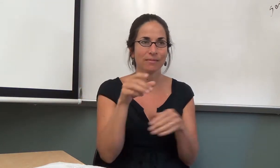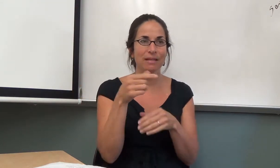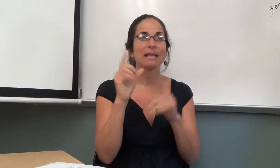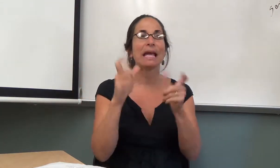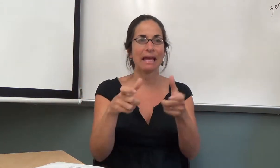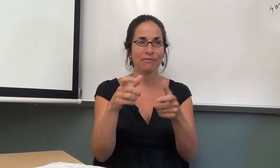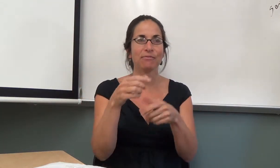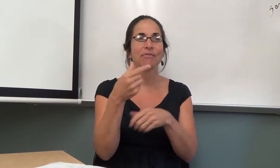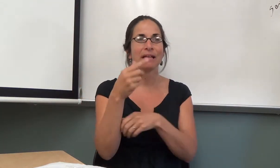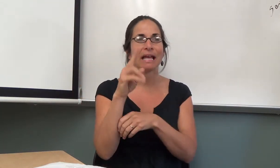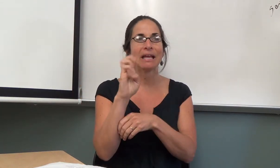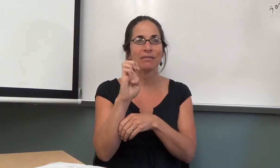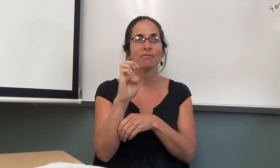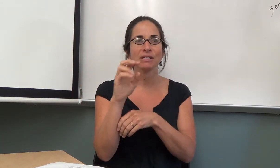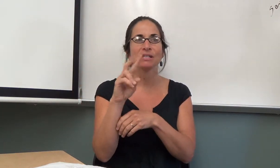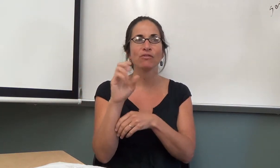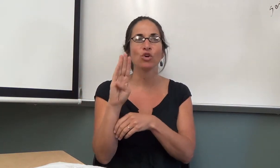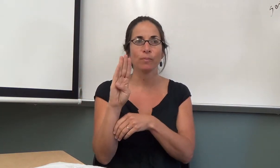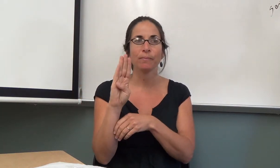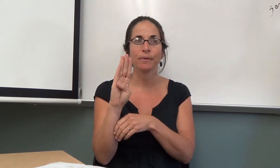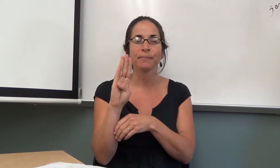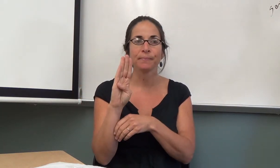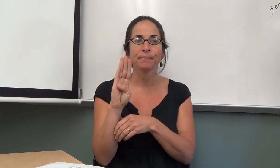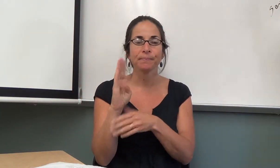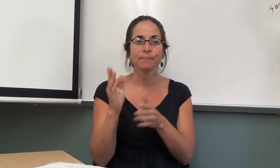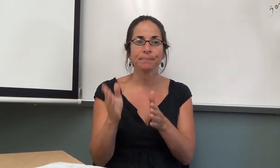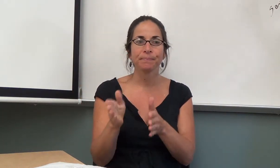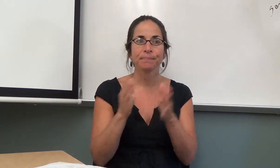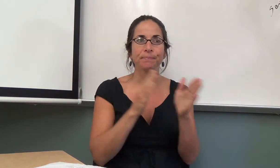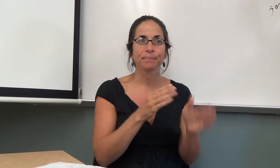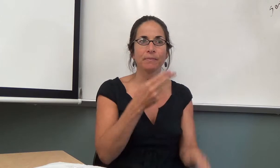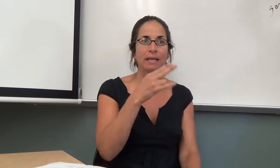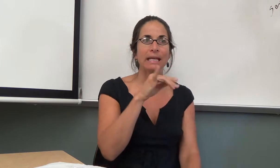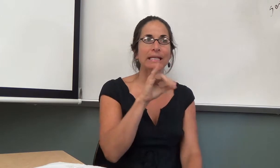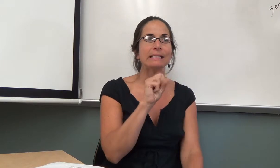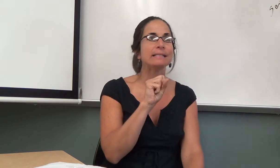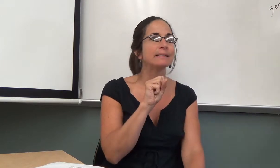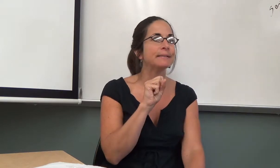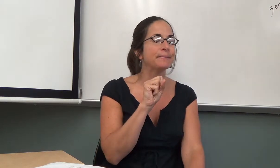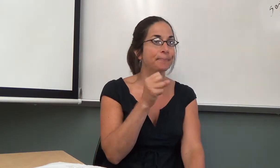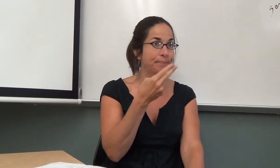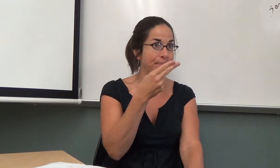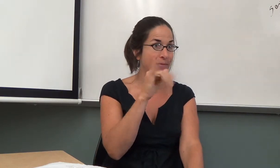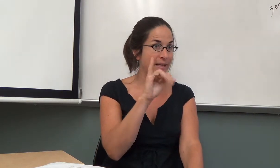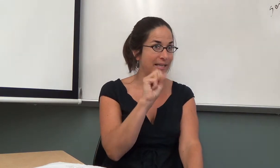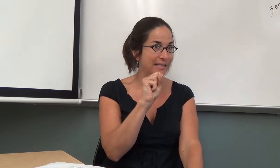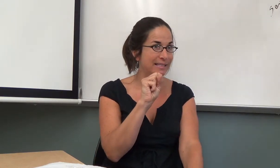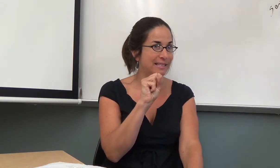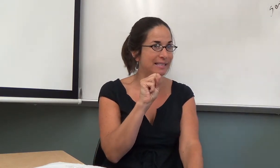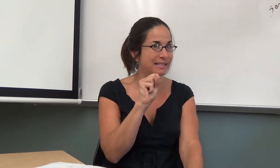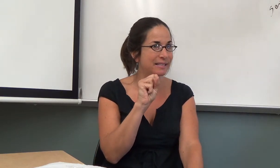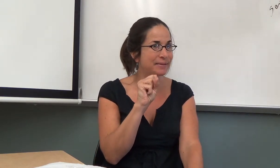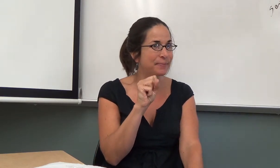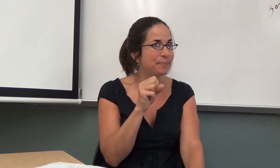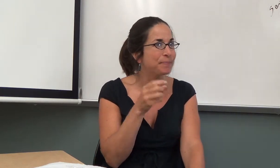And we'll talk about what that means later on. How about his? His. We've studied that. We know what his is. What